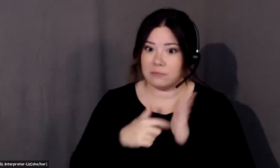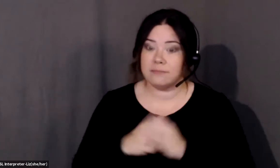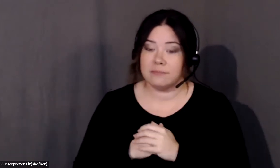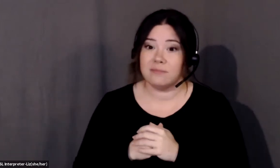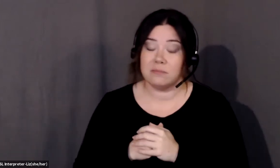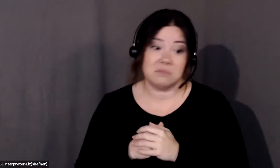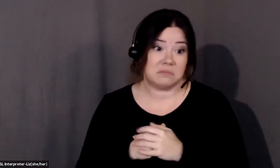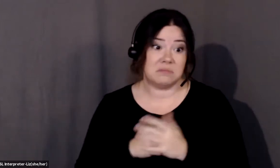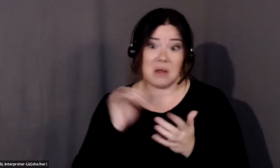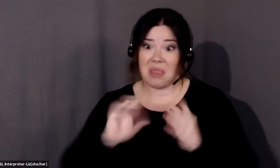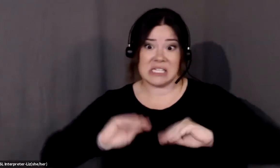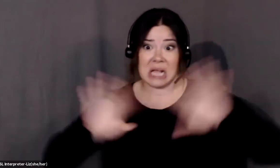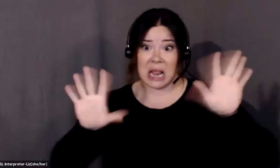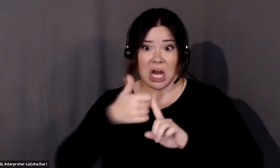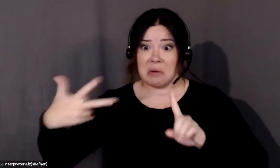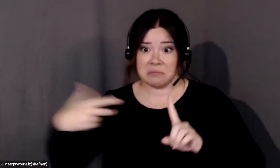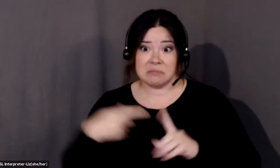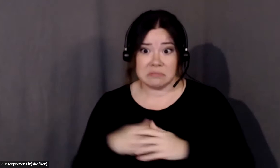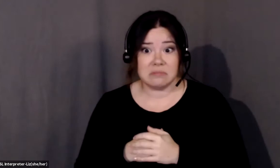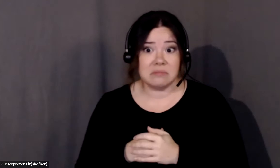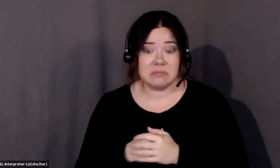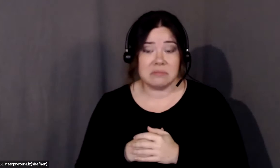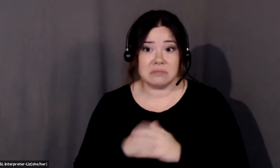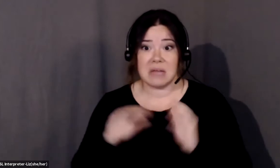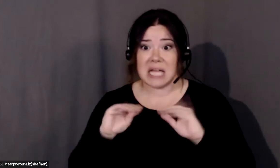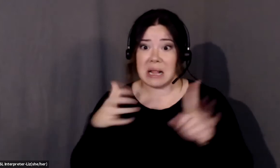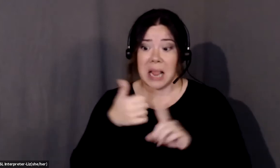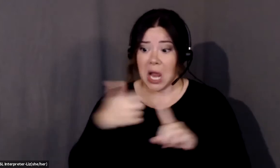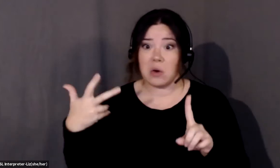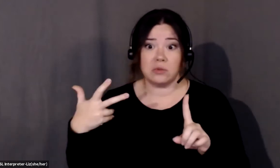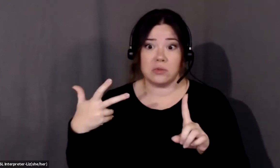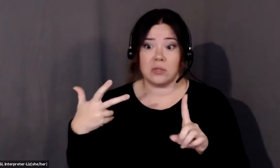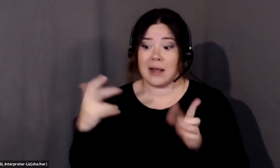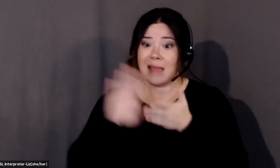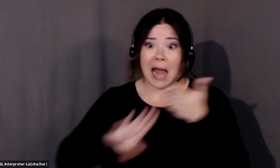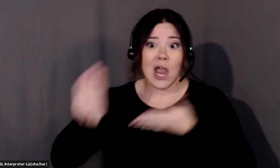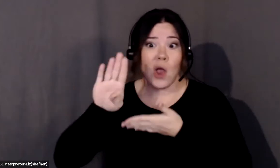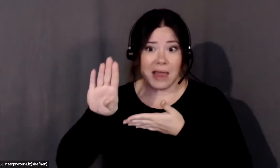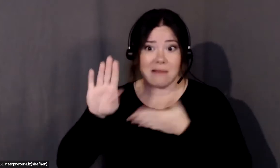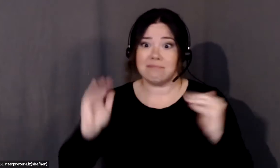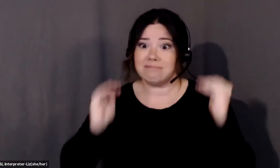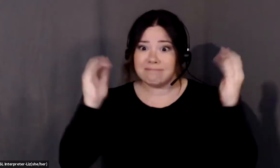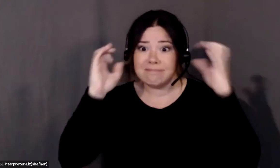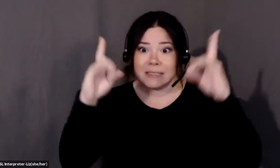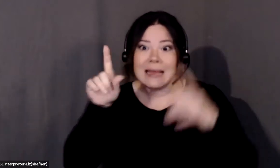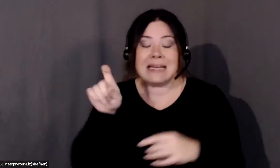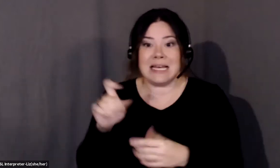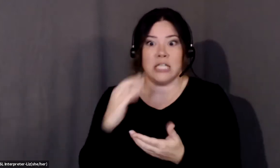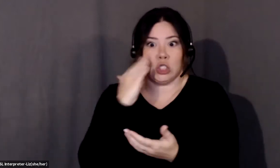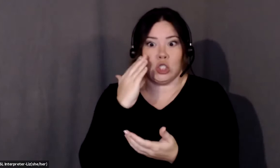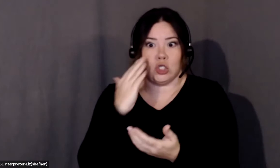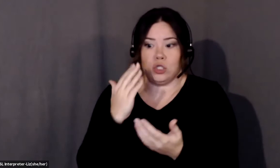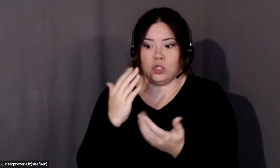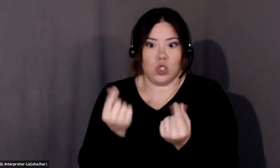pretty clear. That's pretty clear that higher ed need to do what they need to do. They need to